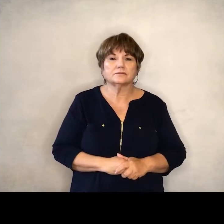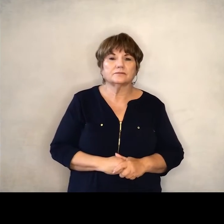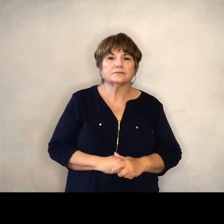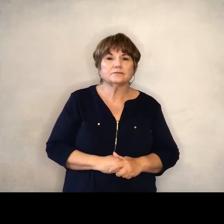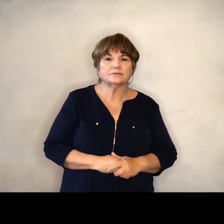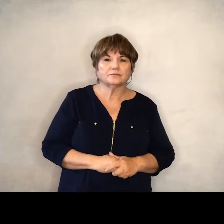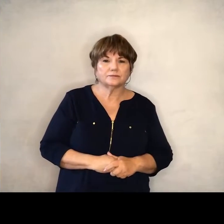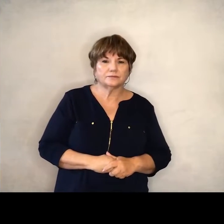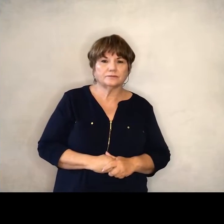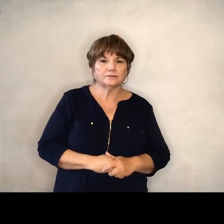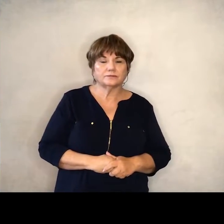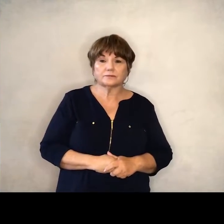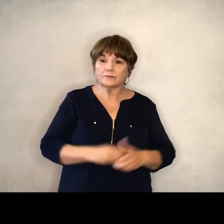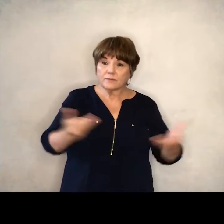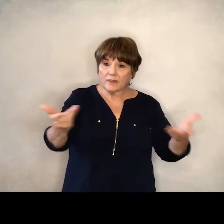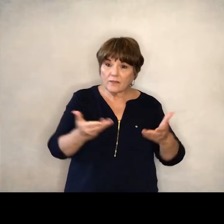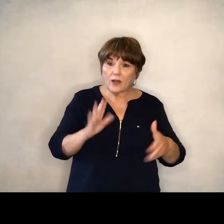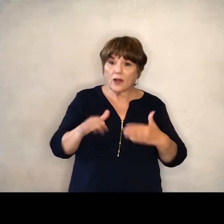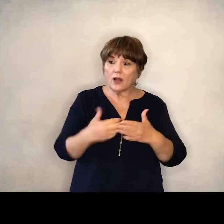I invite y'all to stand